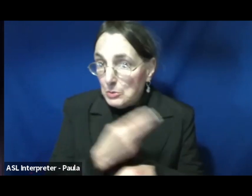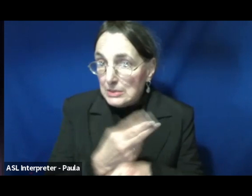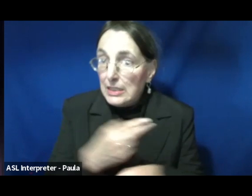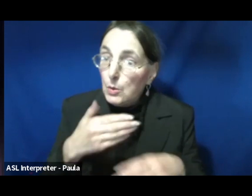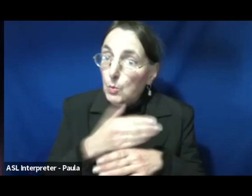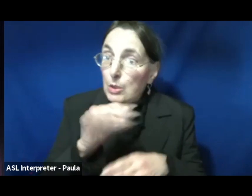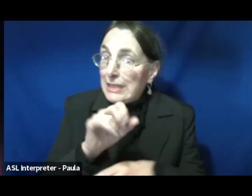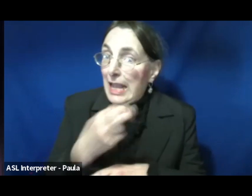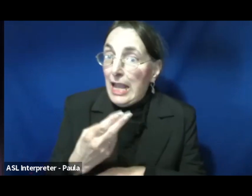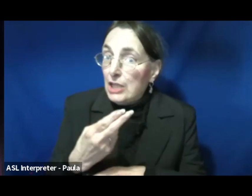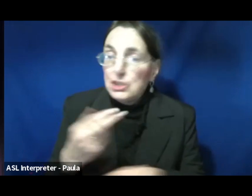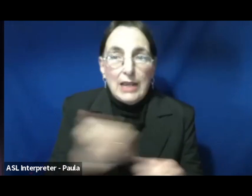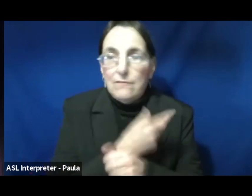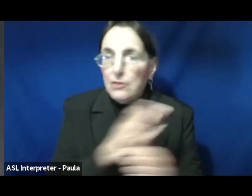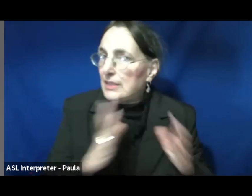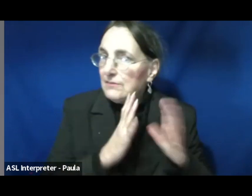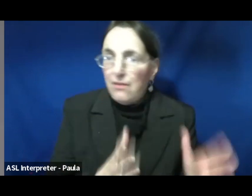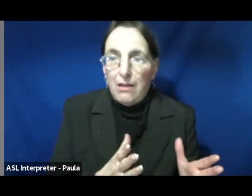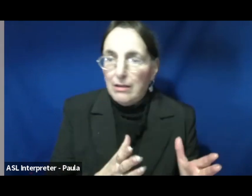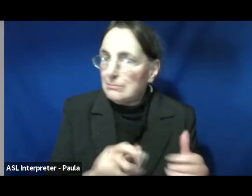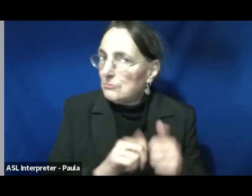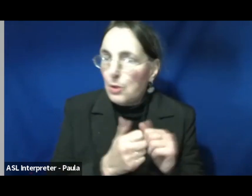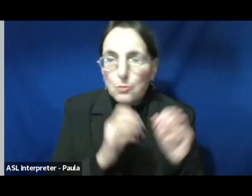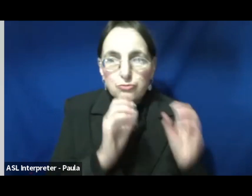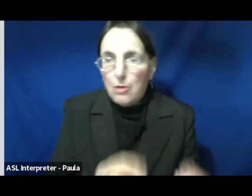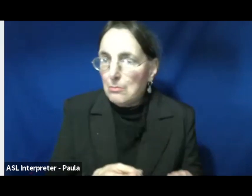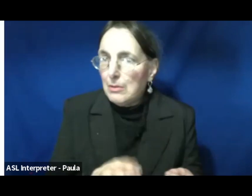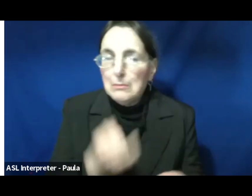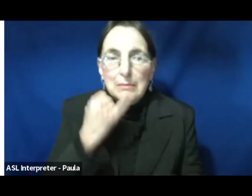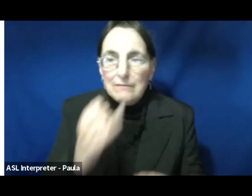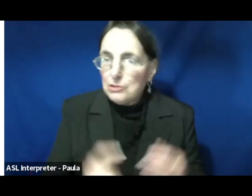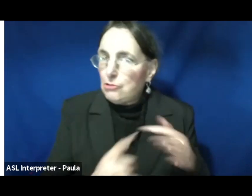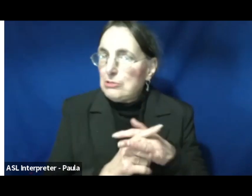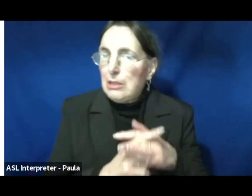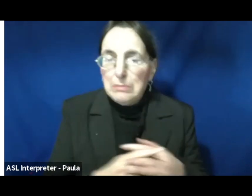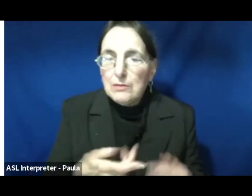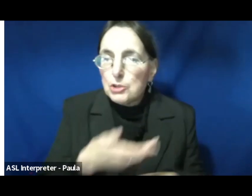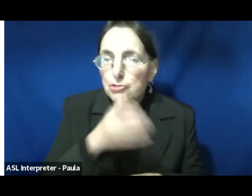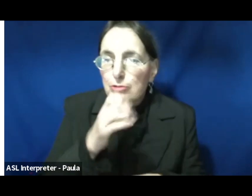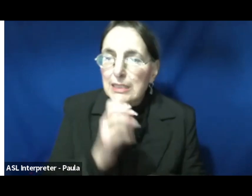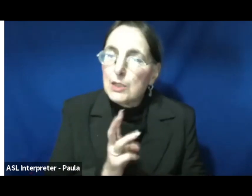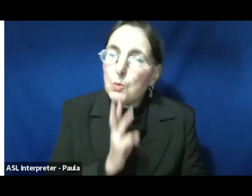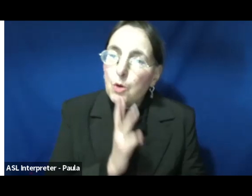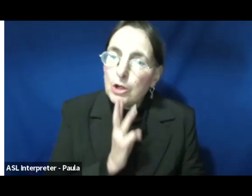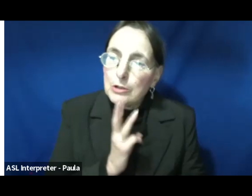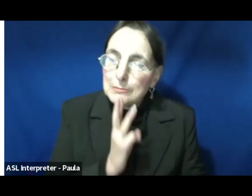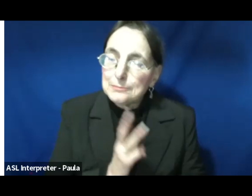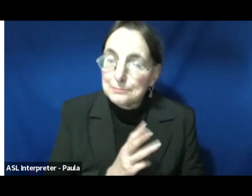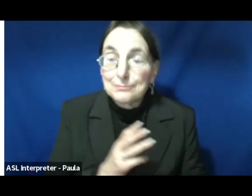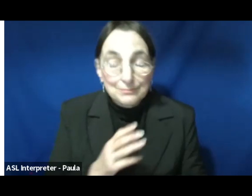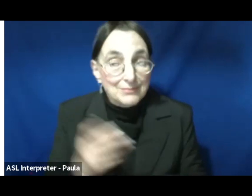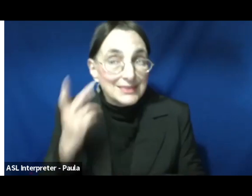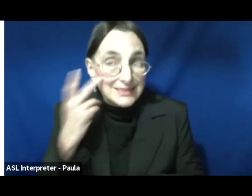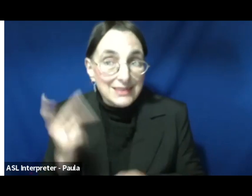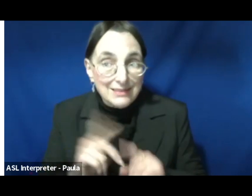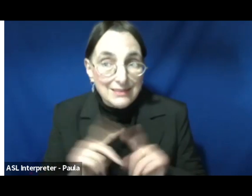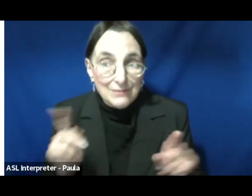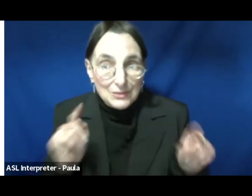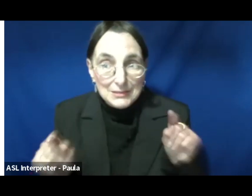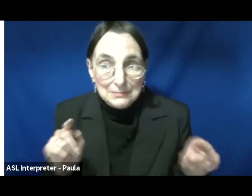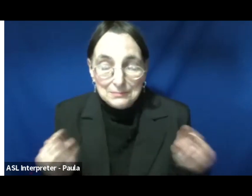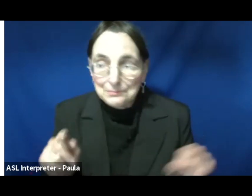there? So this is one of our farmers farming next to us. So I had the guys take a video of this beautiful woman applying some stuff